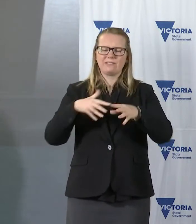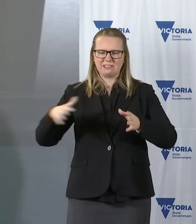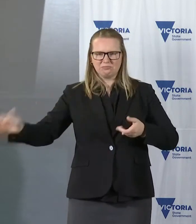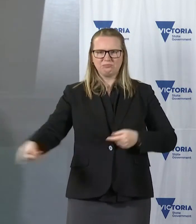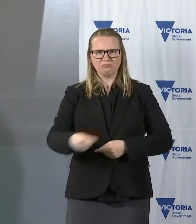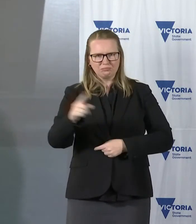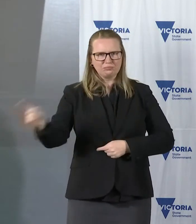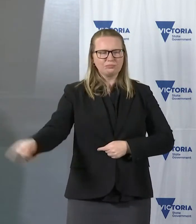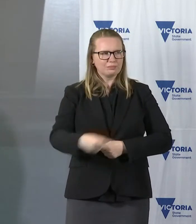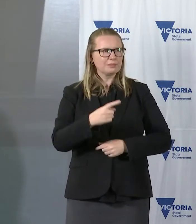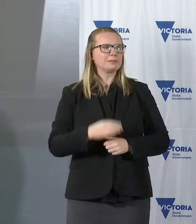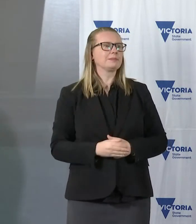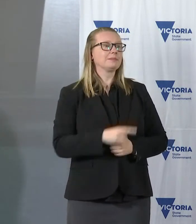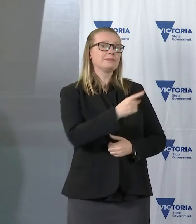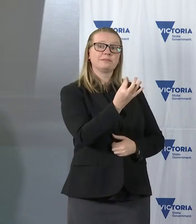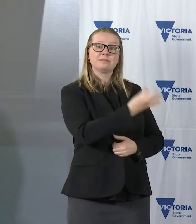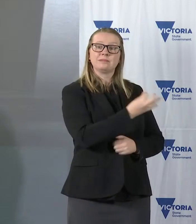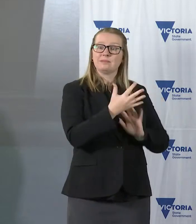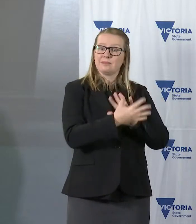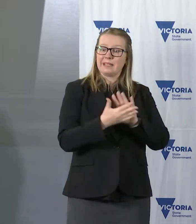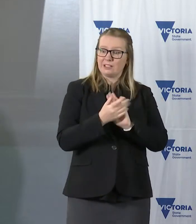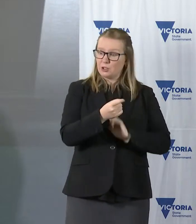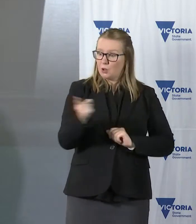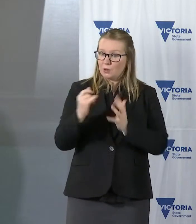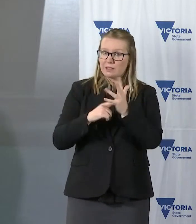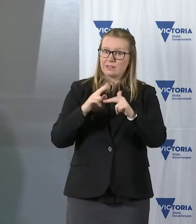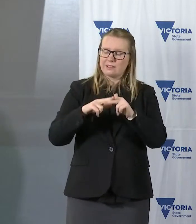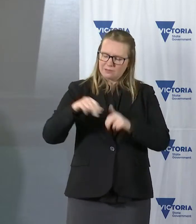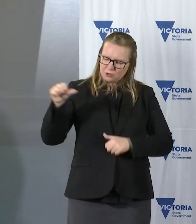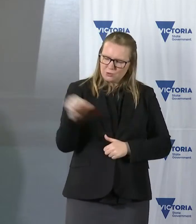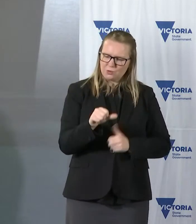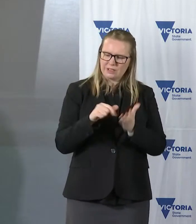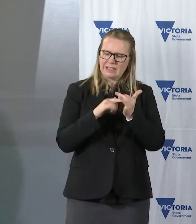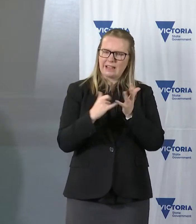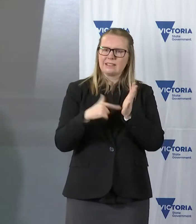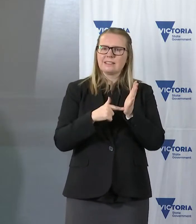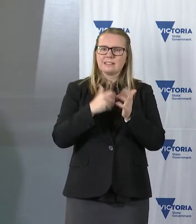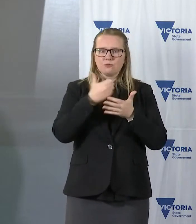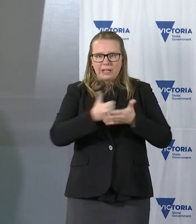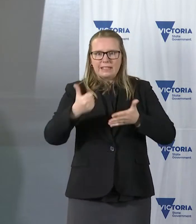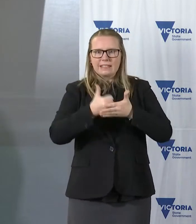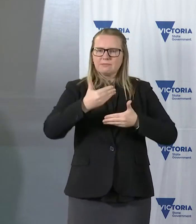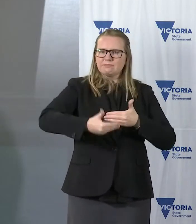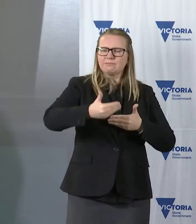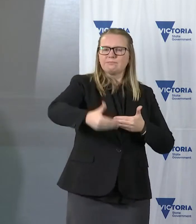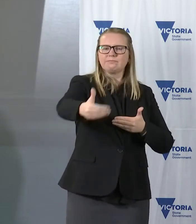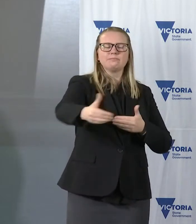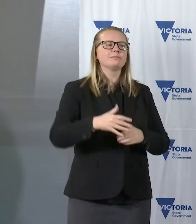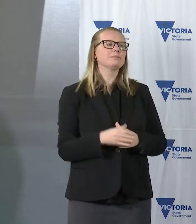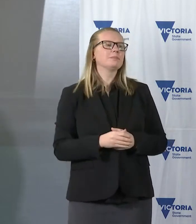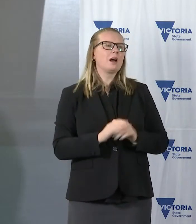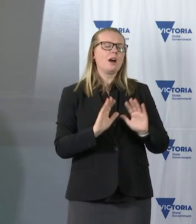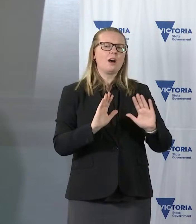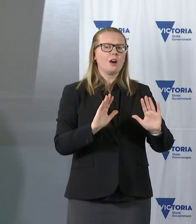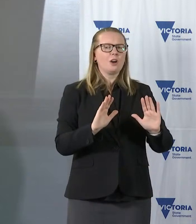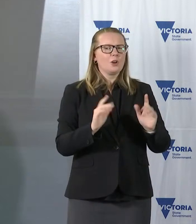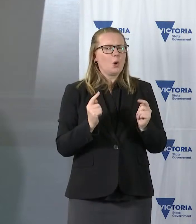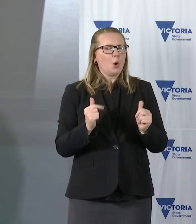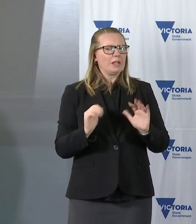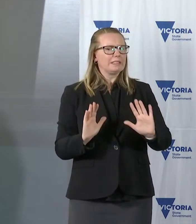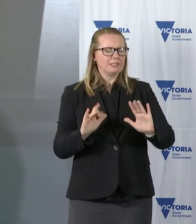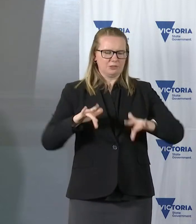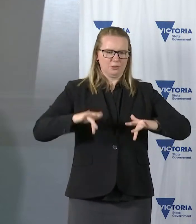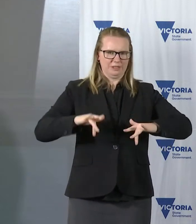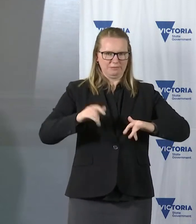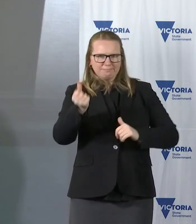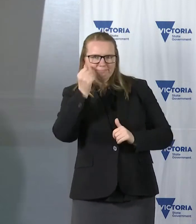testing recommendation going forward? Should they be tested like? Oh, we'd review everything about this, but again, very early days in terms of understanding exactly what's happened. But